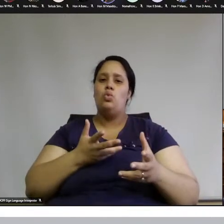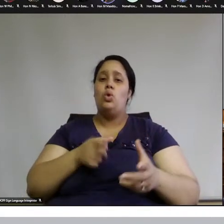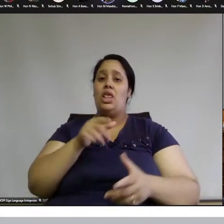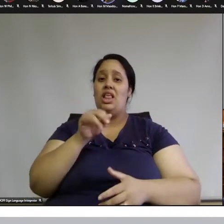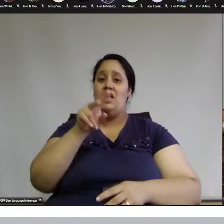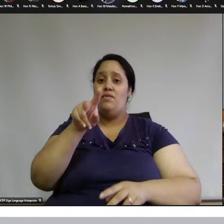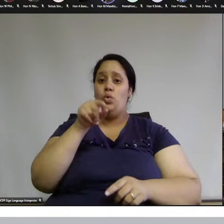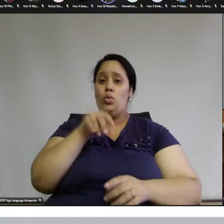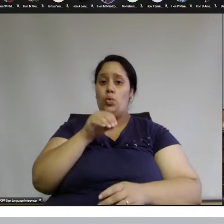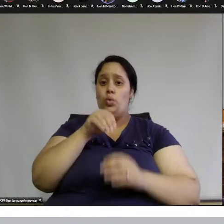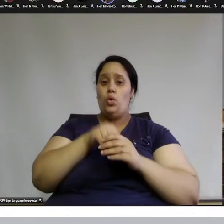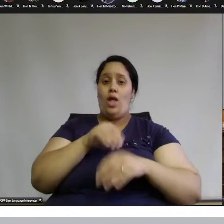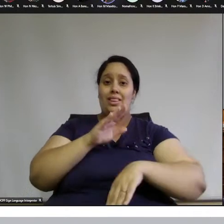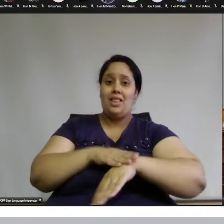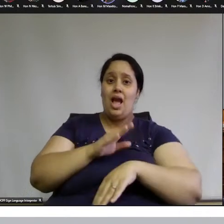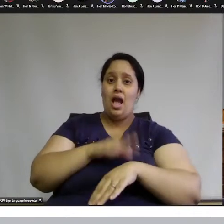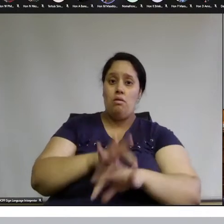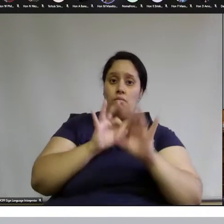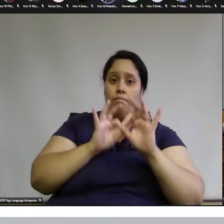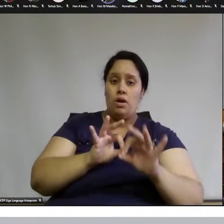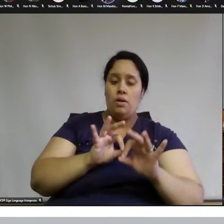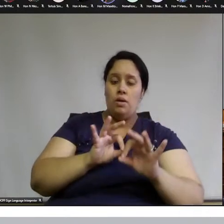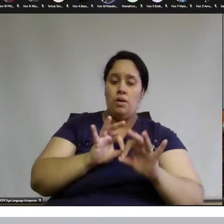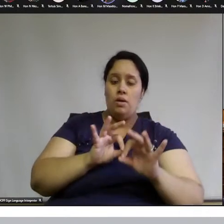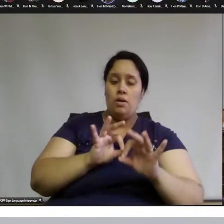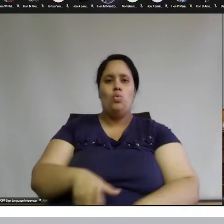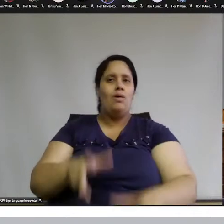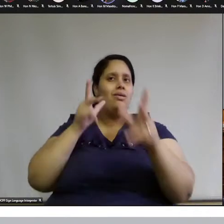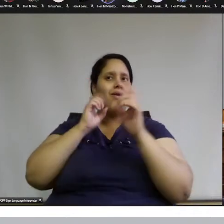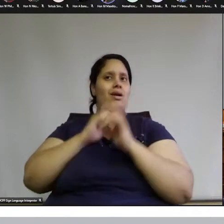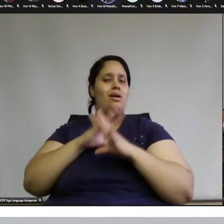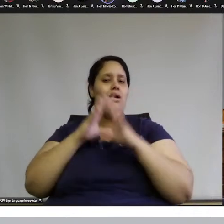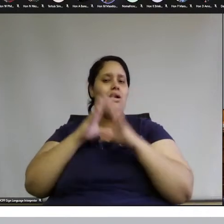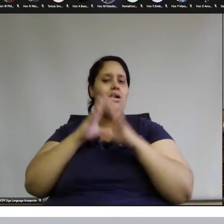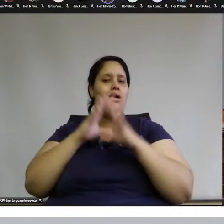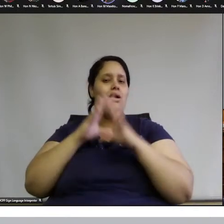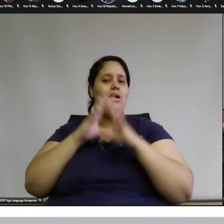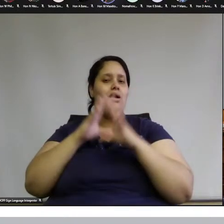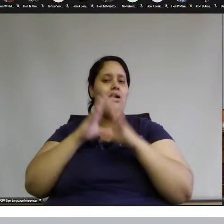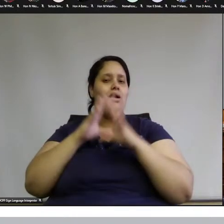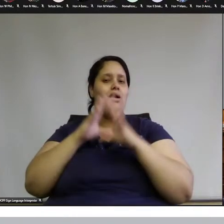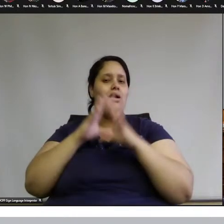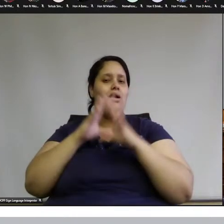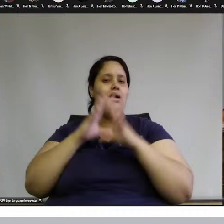in the meetings on time, you will know the allocation, how did it go about.